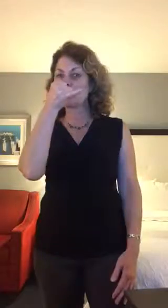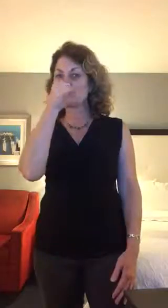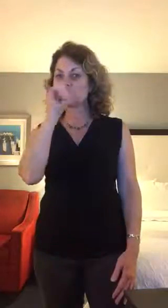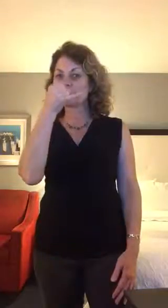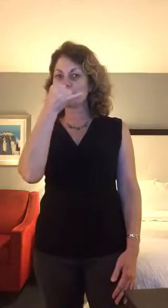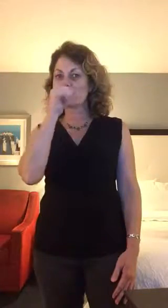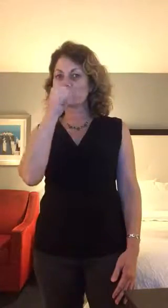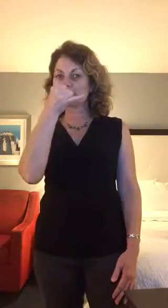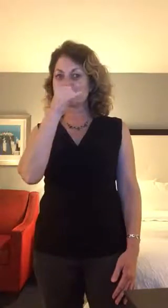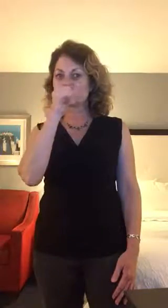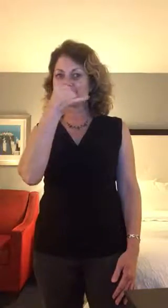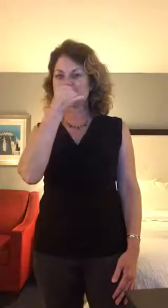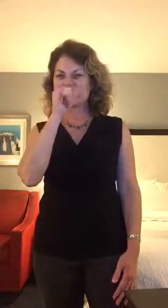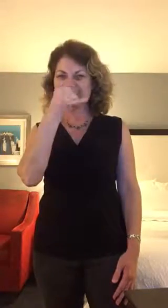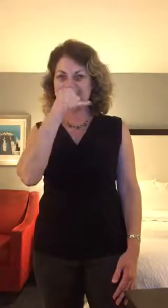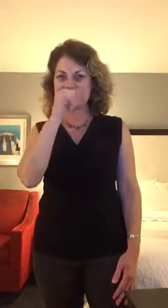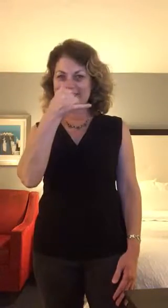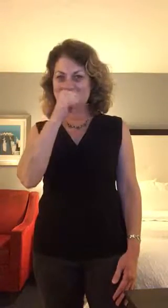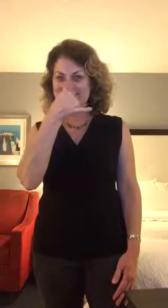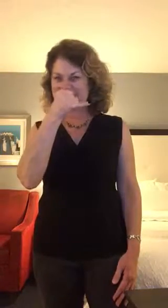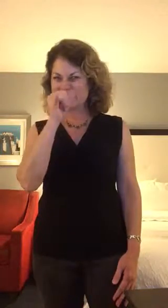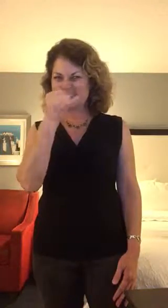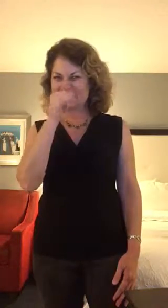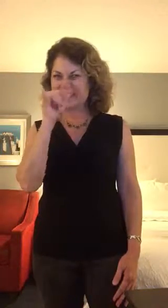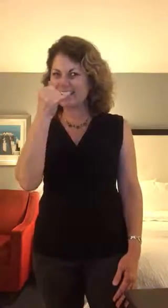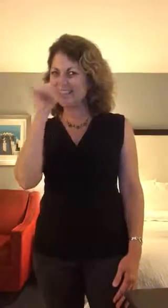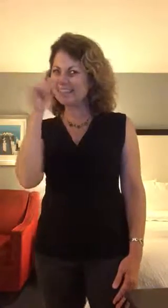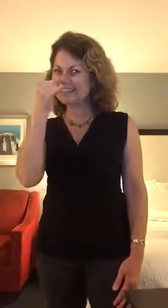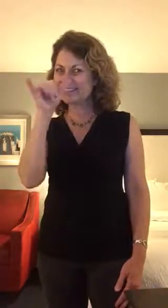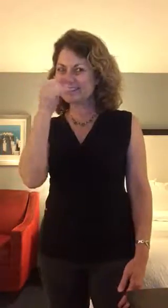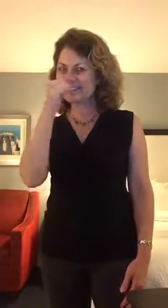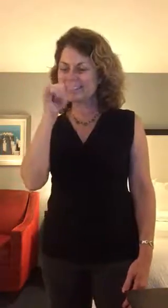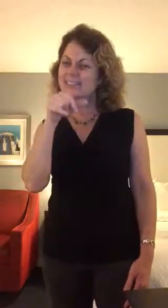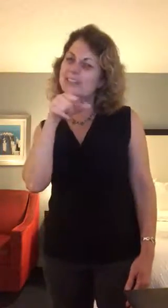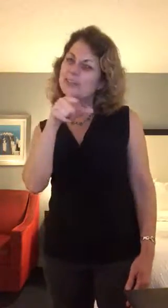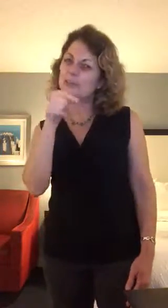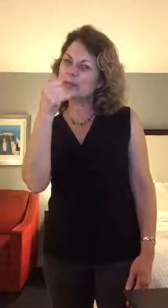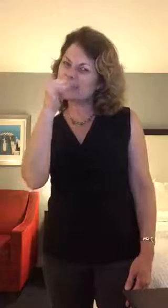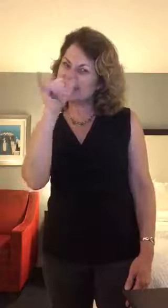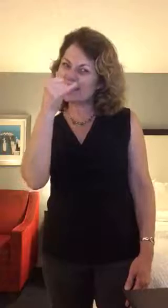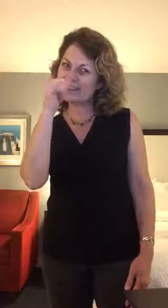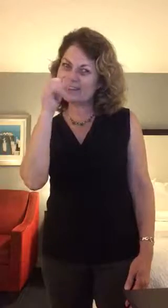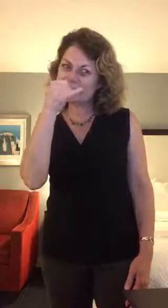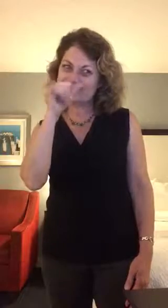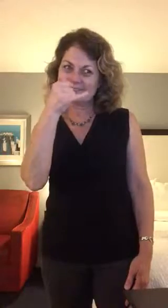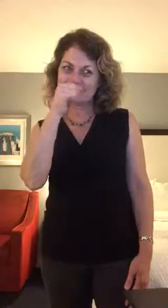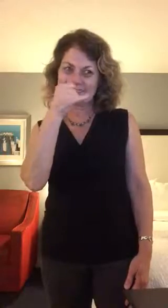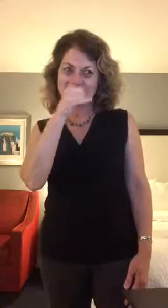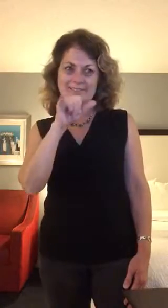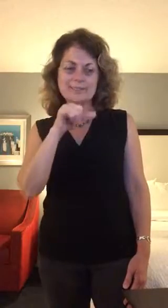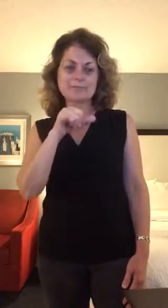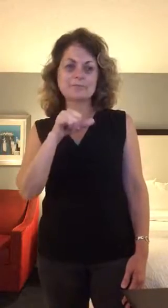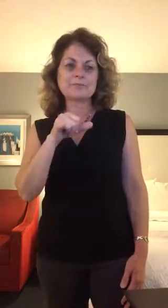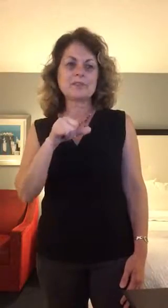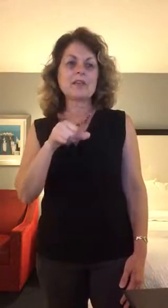over your nose. Silly. Silly. You're being silly.